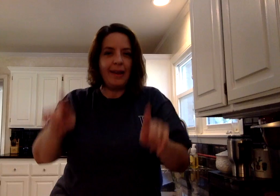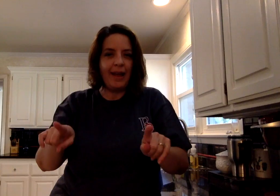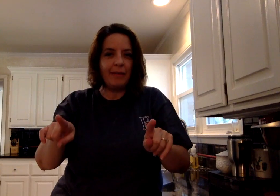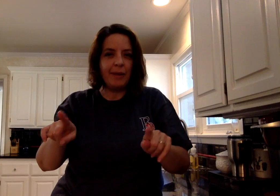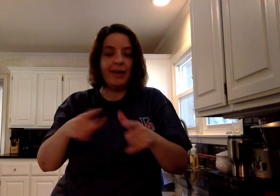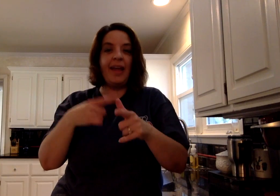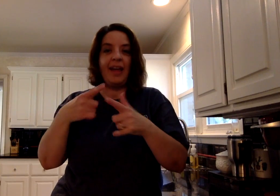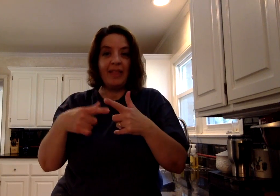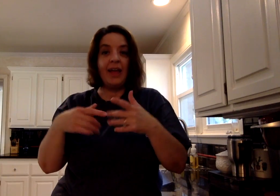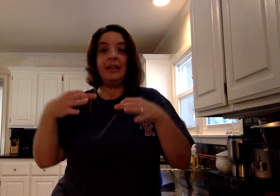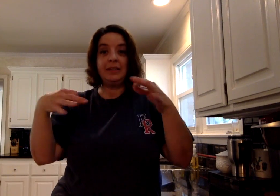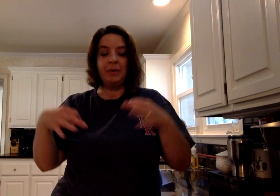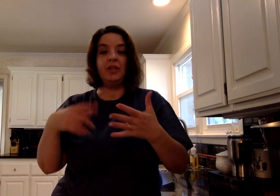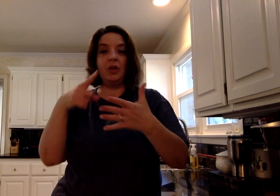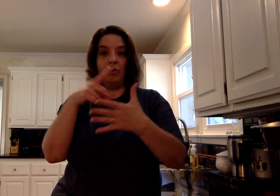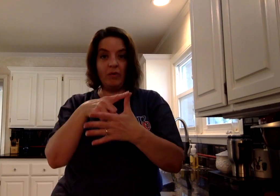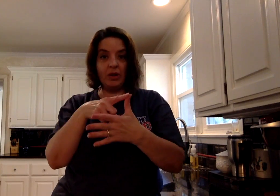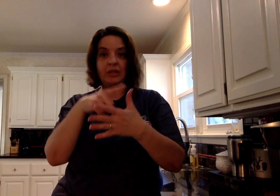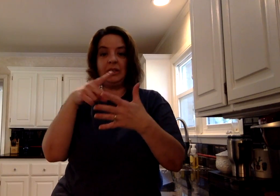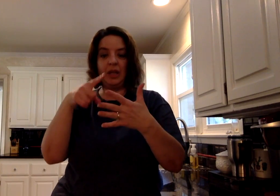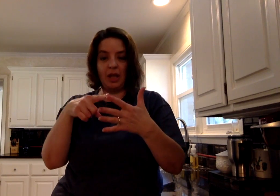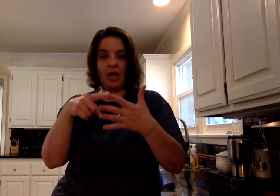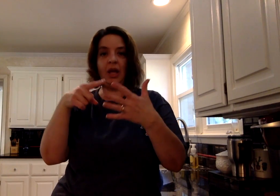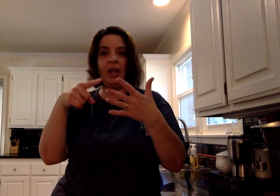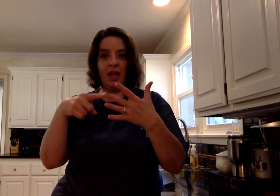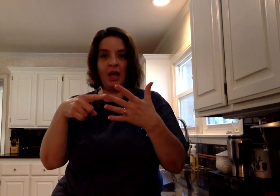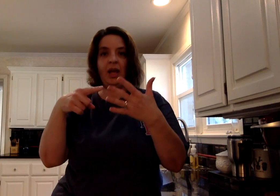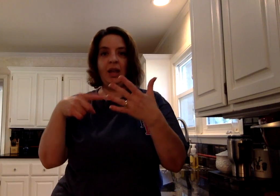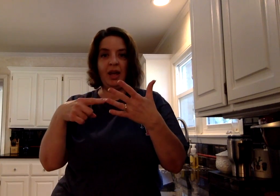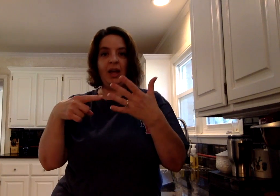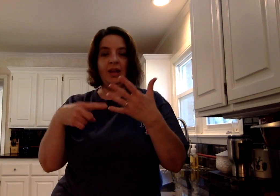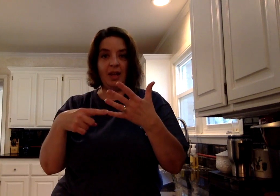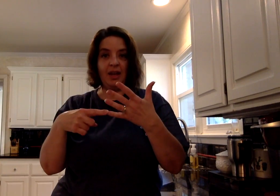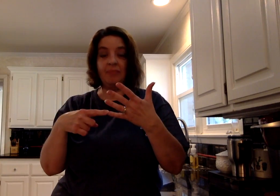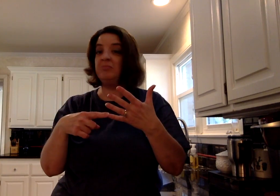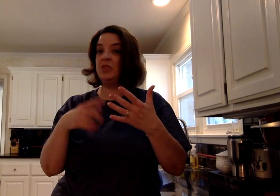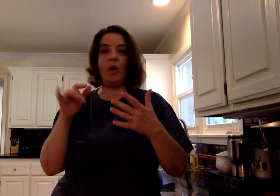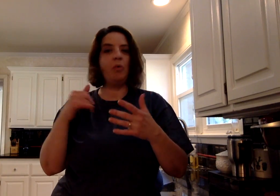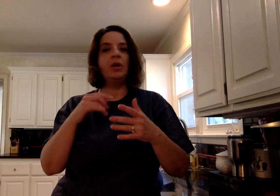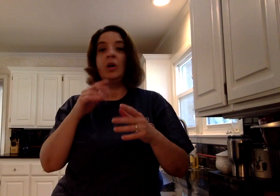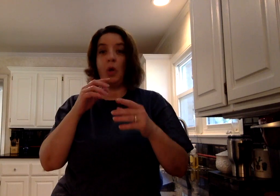think how it happens, and then explain it step by step, exactly